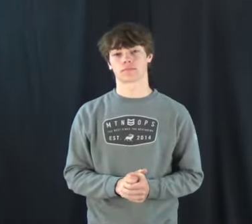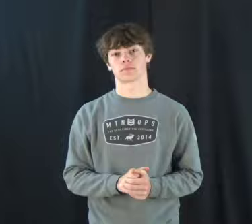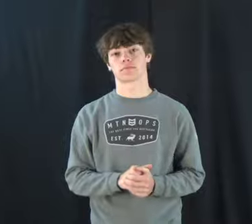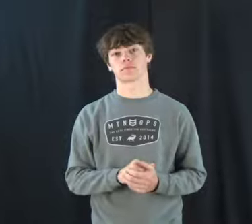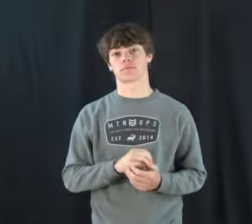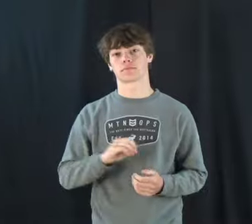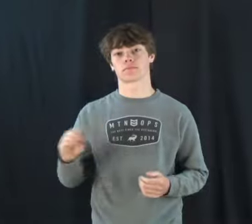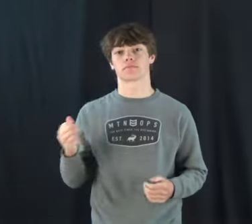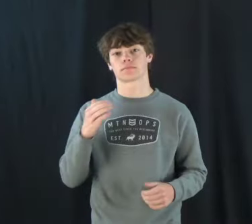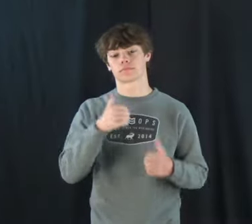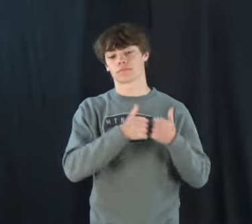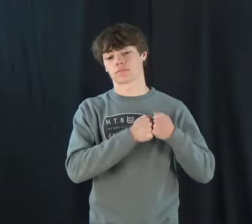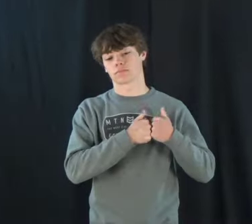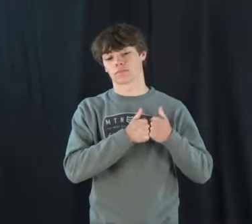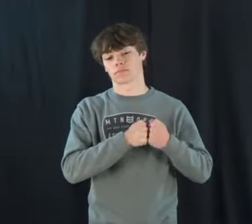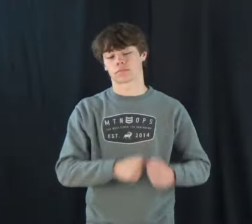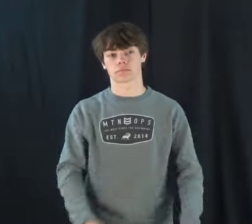Oh, honey, honey